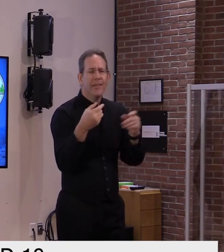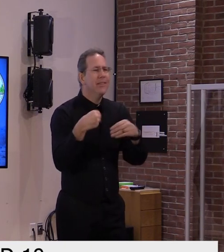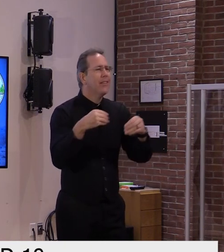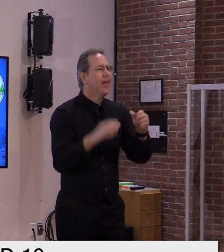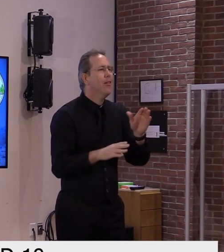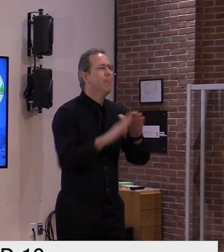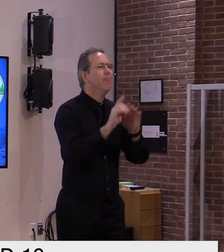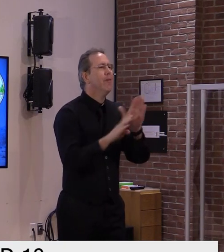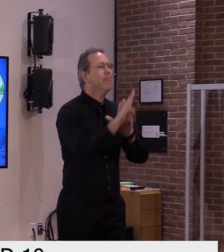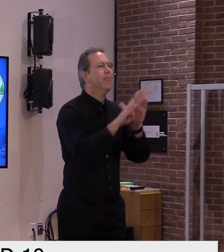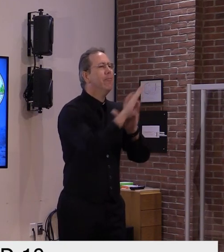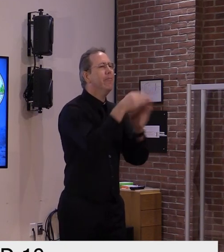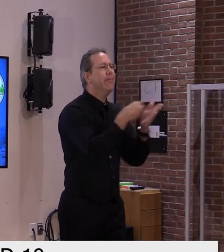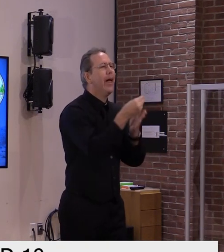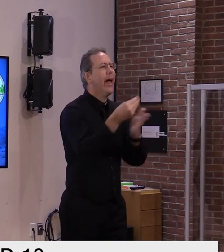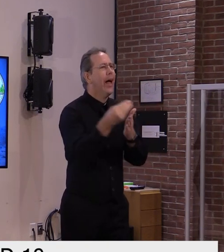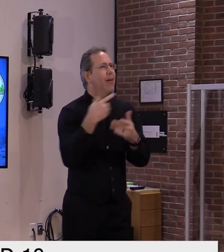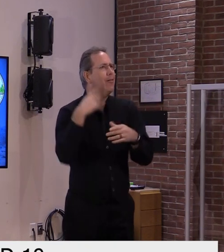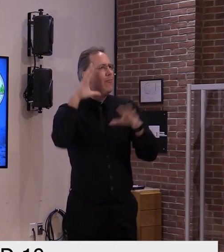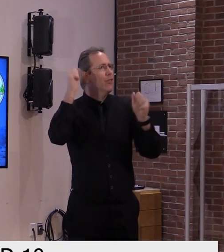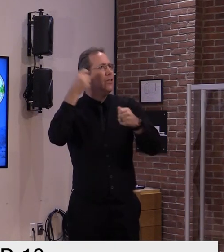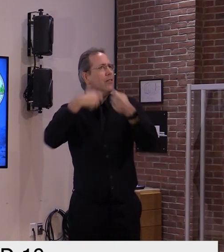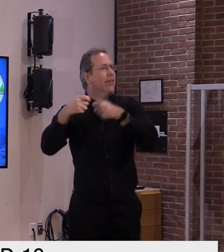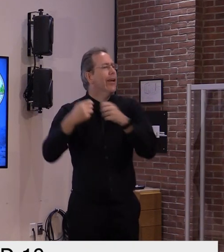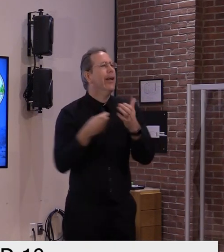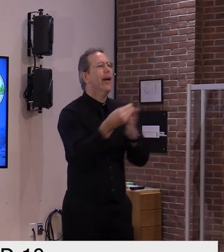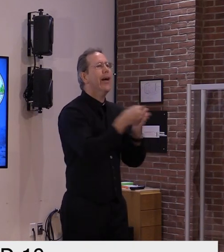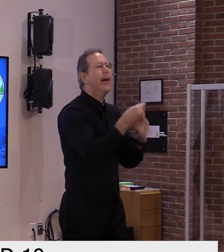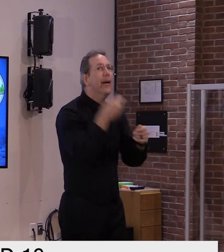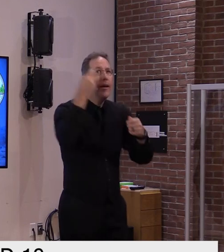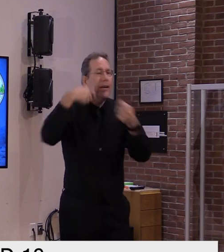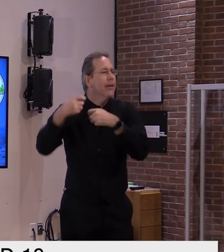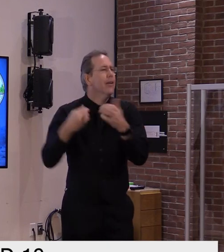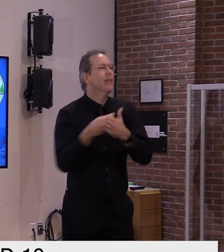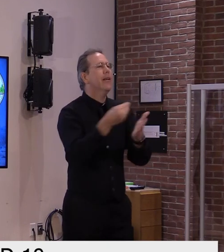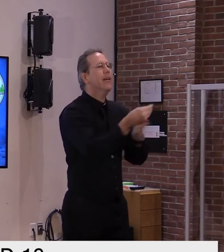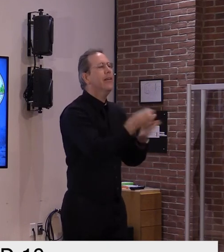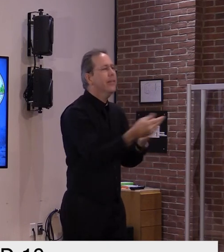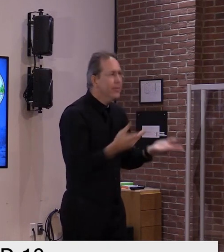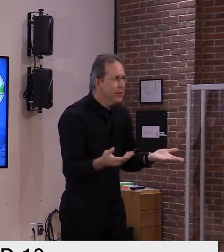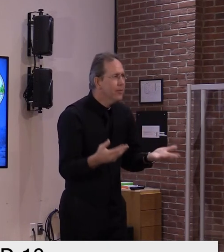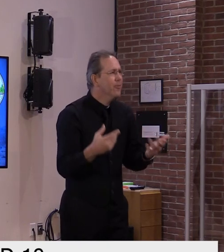sales in Vermont. If they do exist, it's just not information that I have at this point.